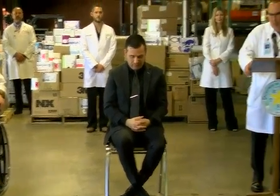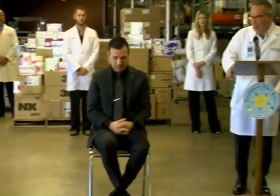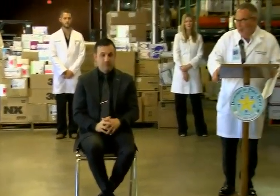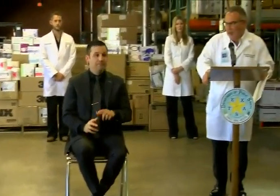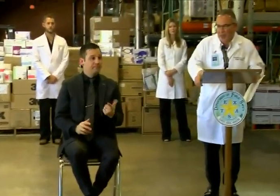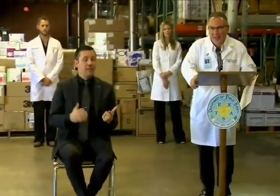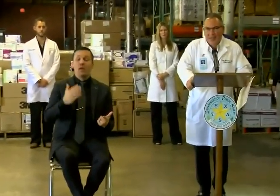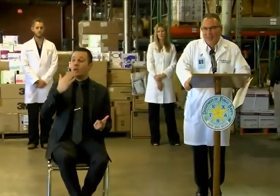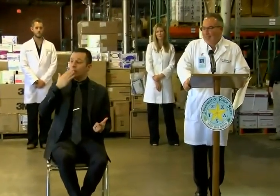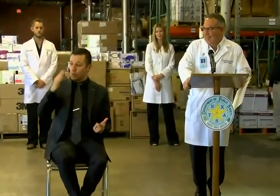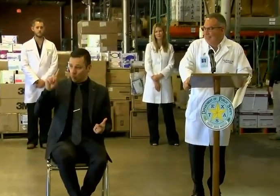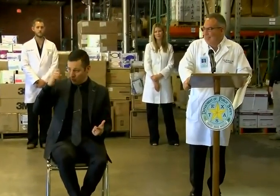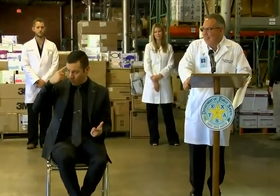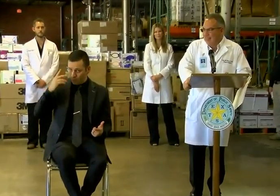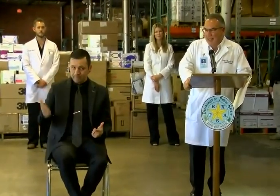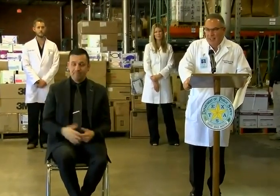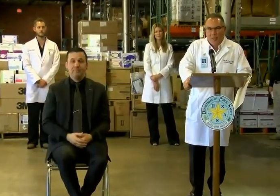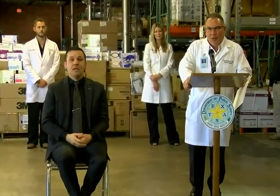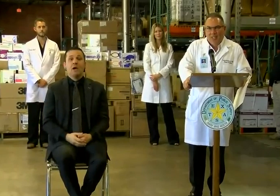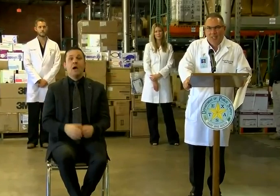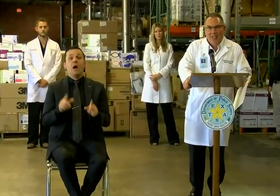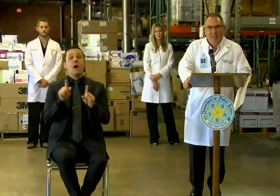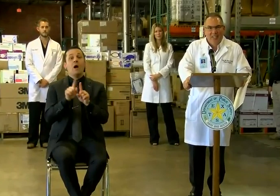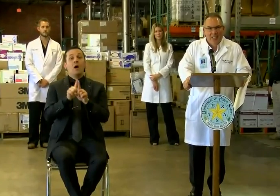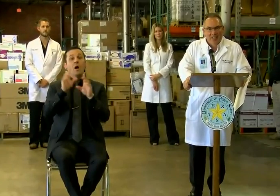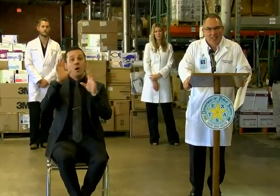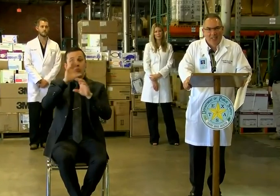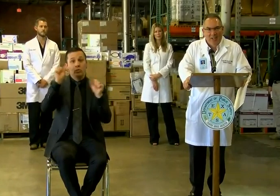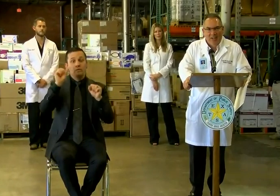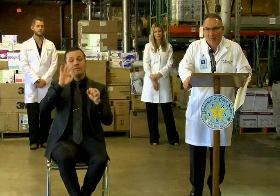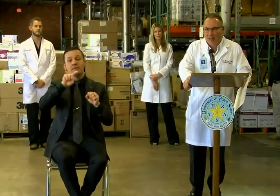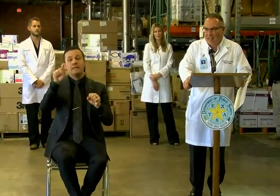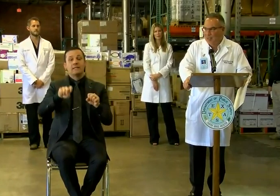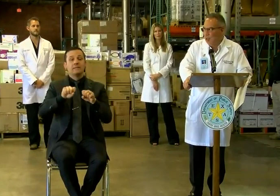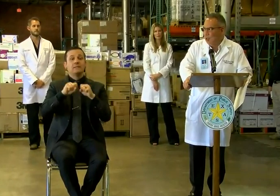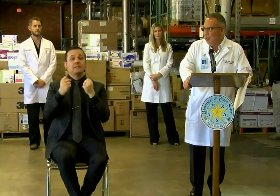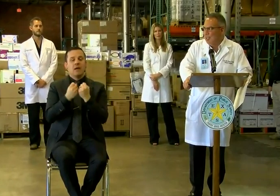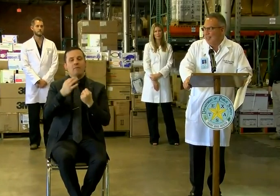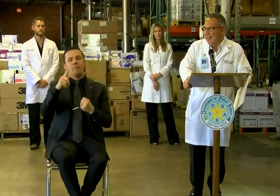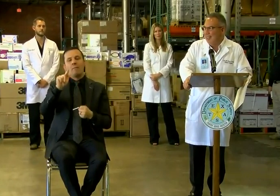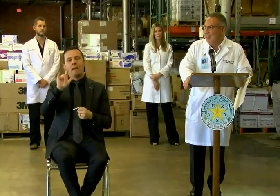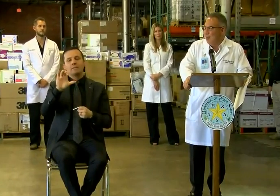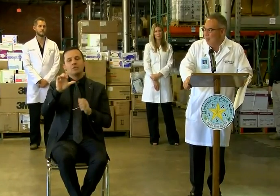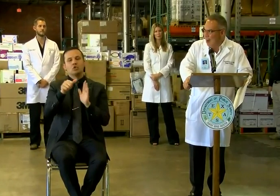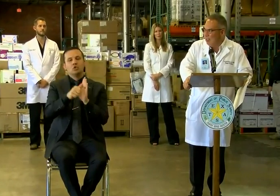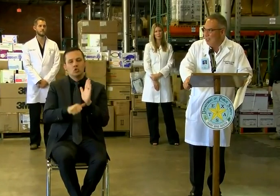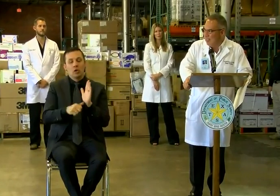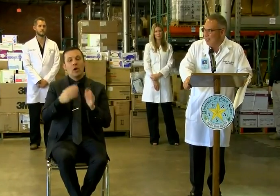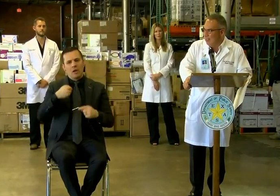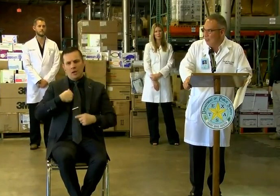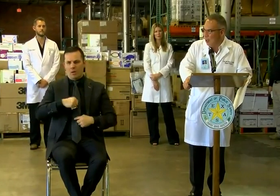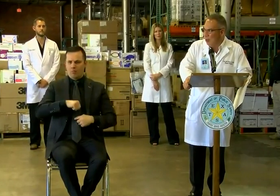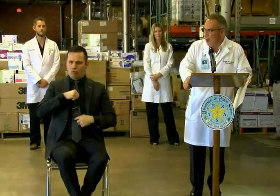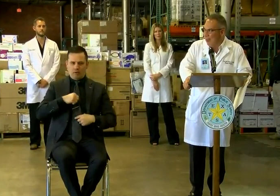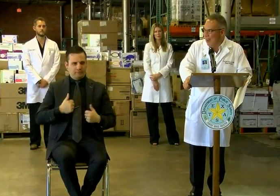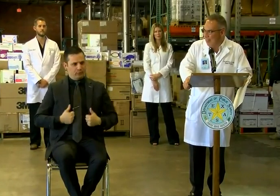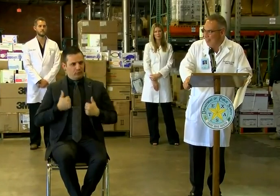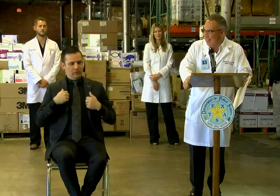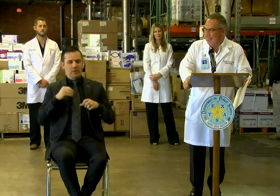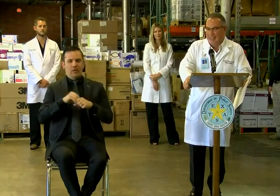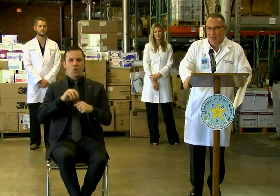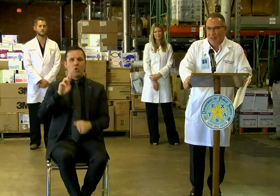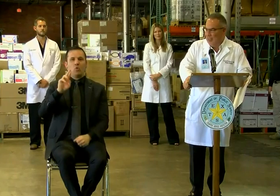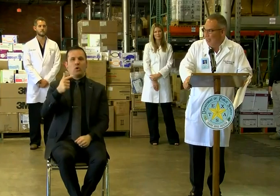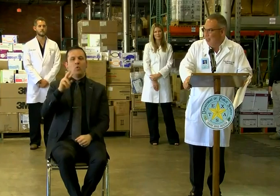Thank you, Governor. Thank you. As the president of the Texas Society of Plastic Surgeons and a proud citizen of the Rio Grande